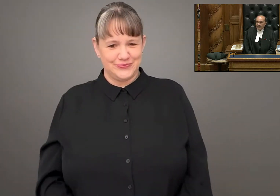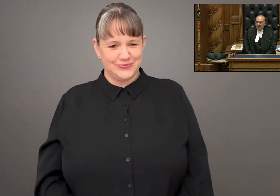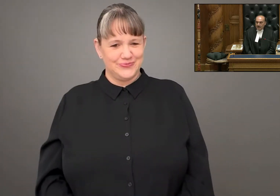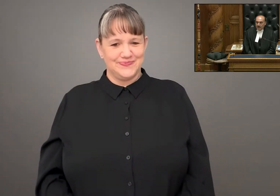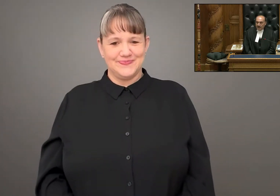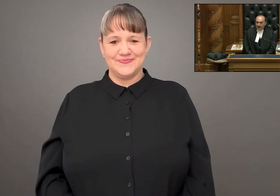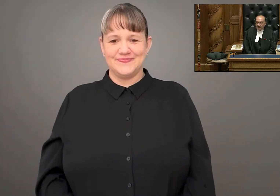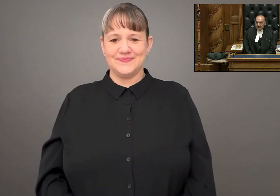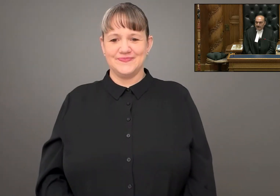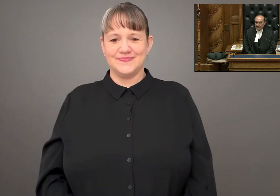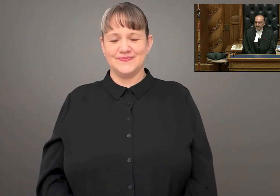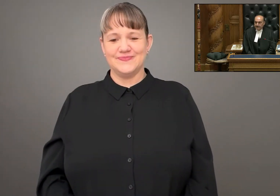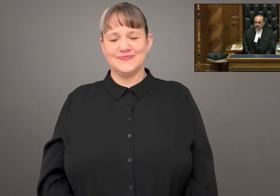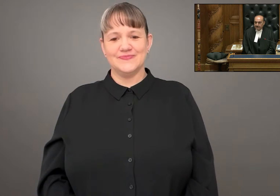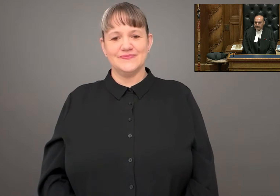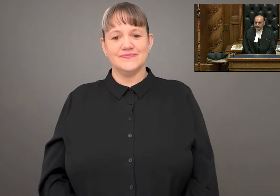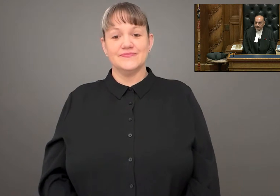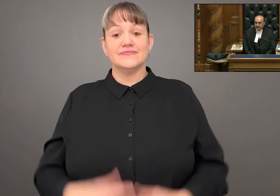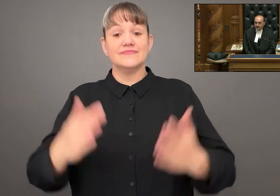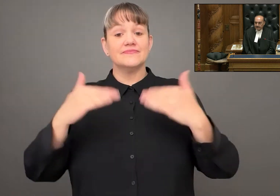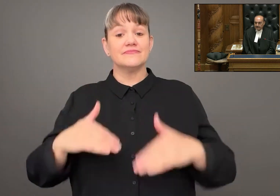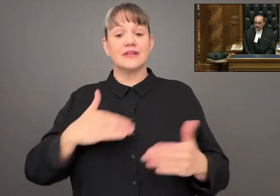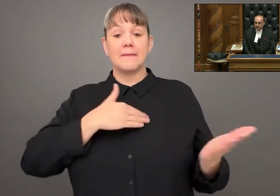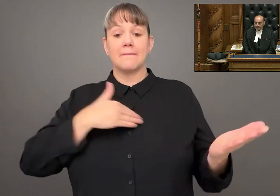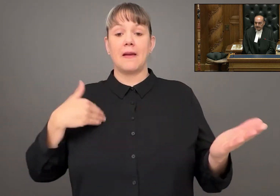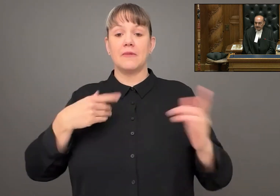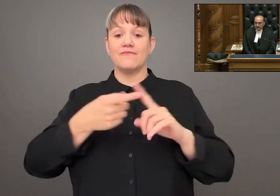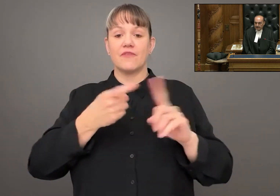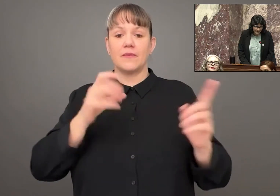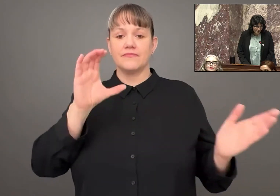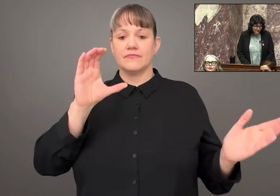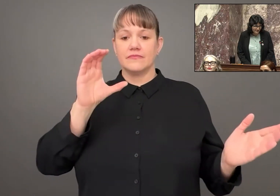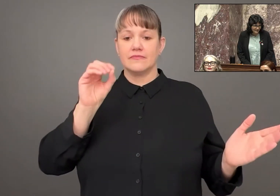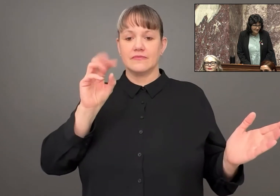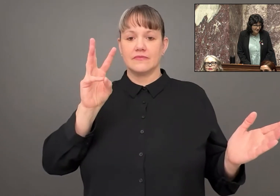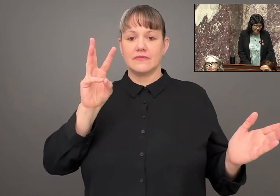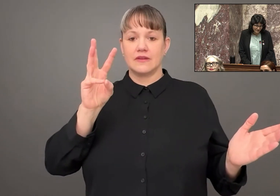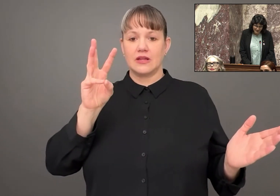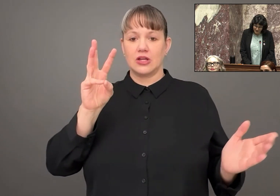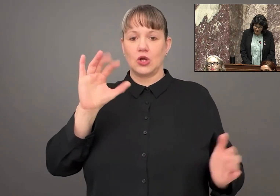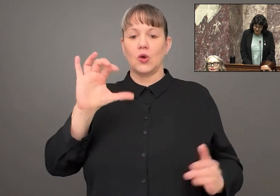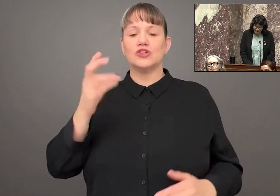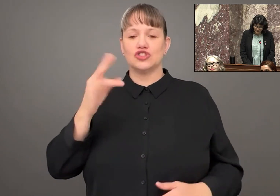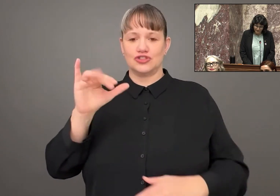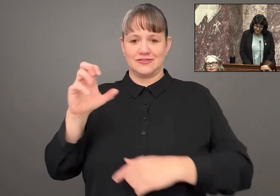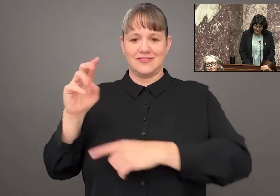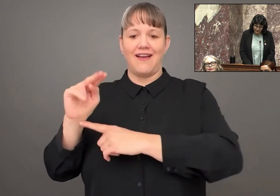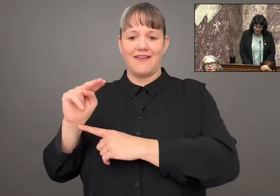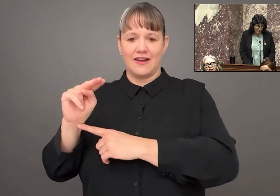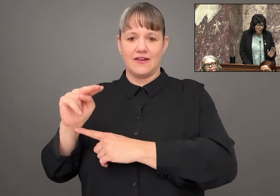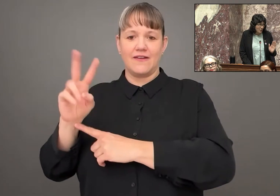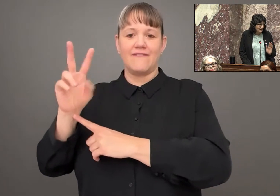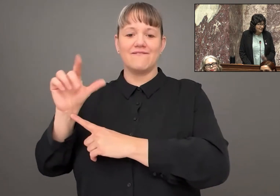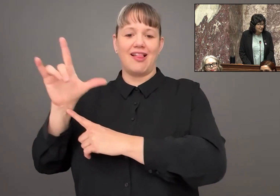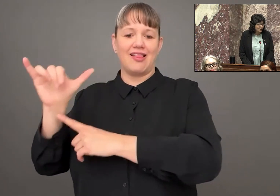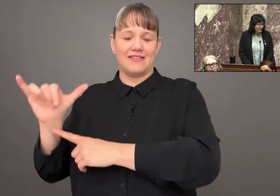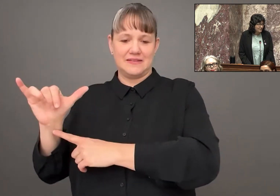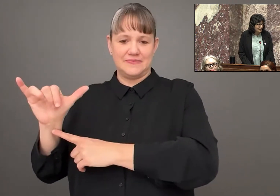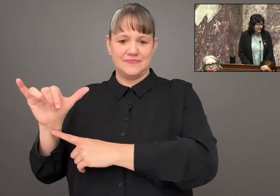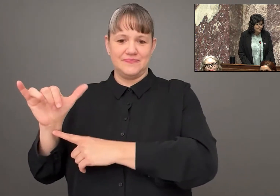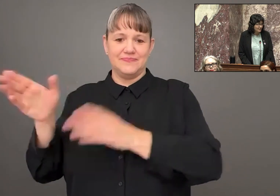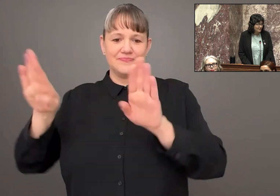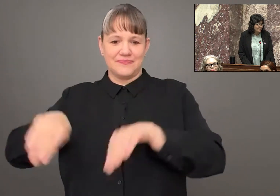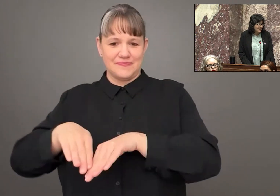Member for Cowichan Valley. Thank you, Honourable Speaker. I'd also like to welcome my former colleagues, North